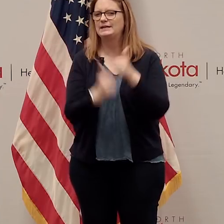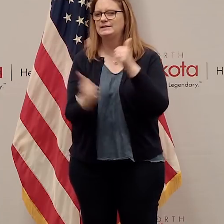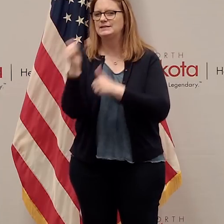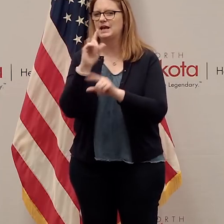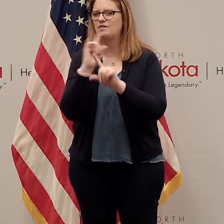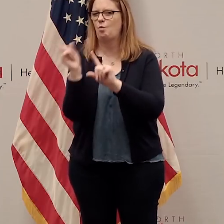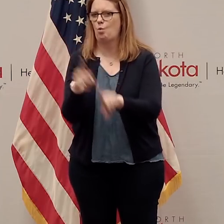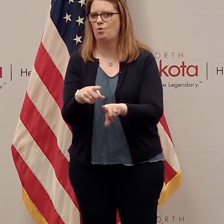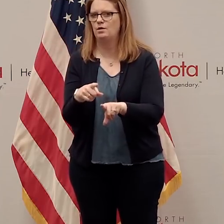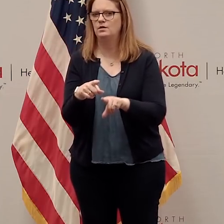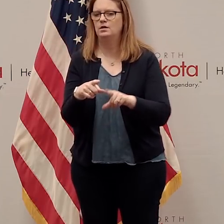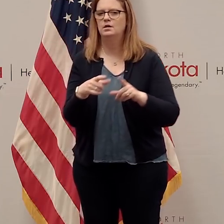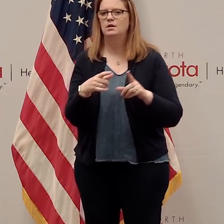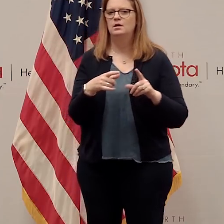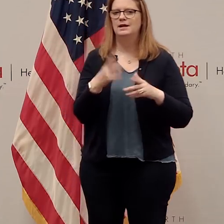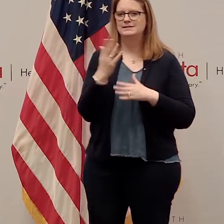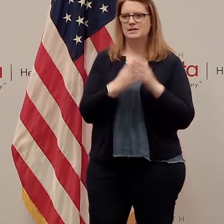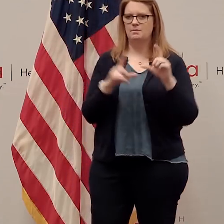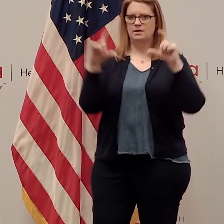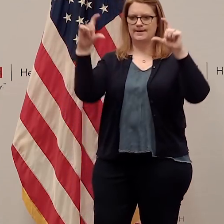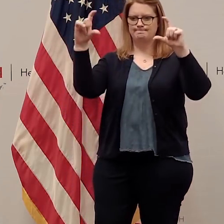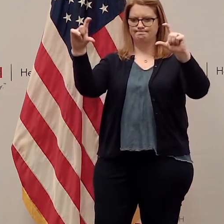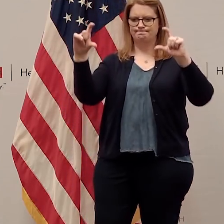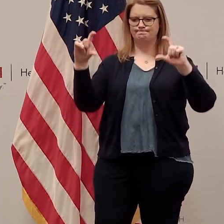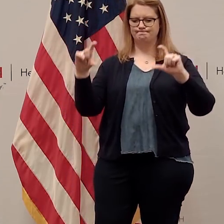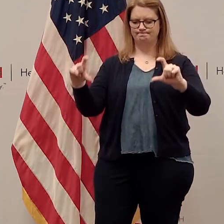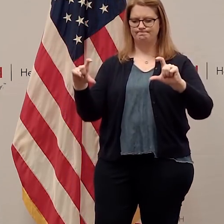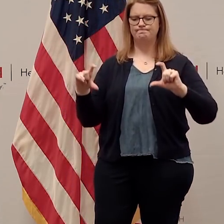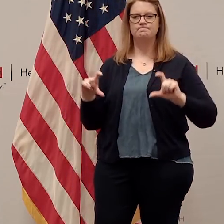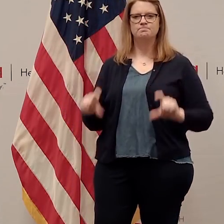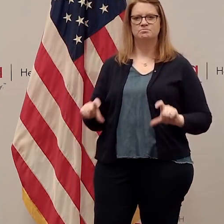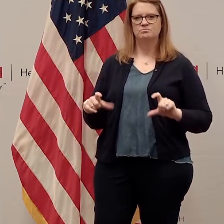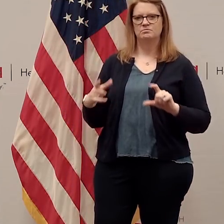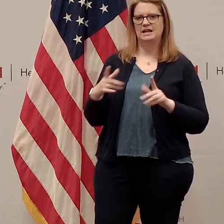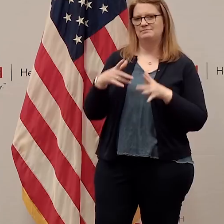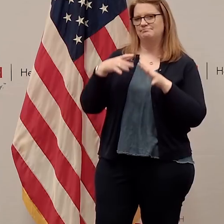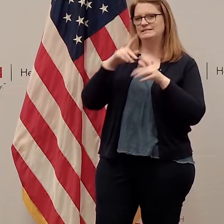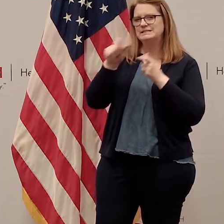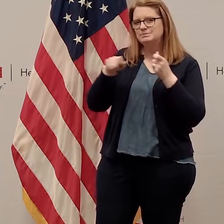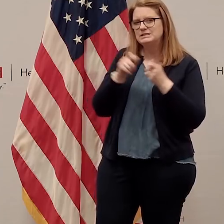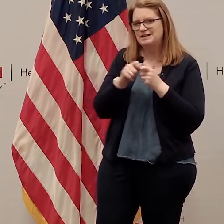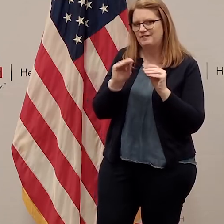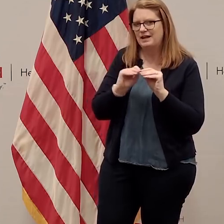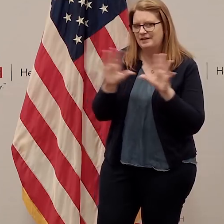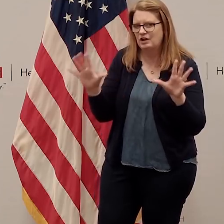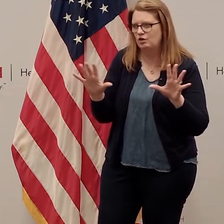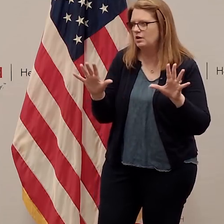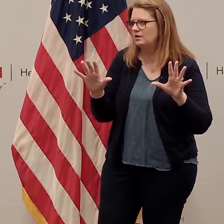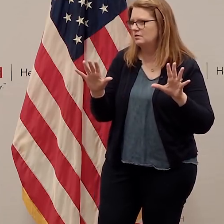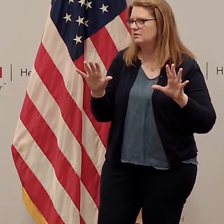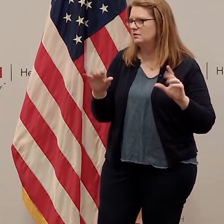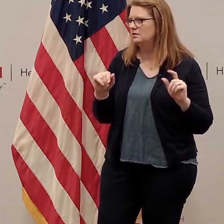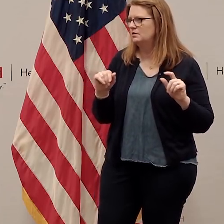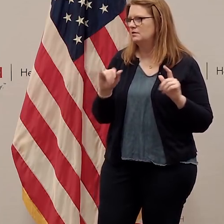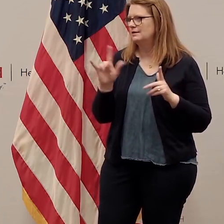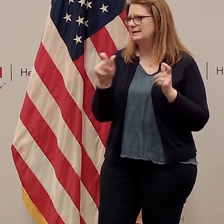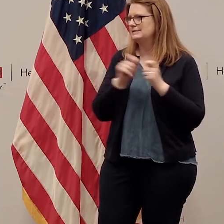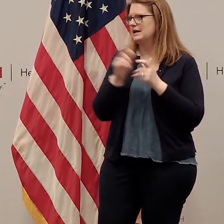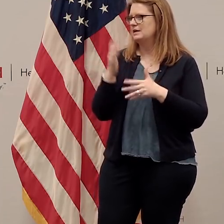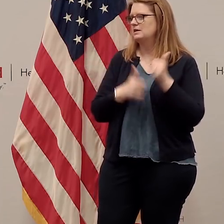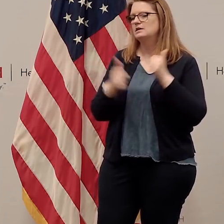these into which are which. So we'll get you that clarity tomorrow when we come out with the exact executive